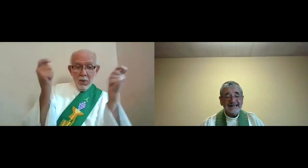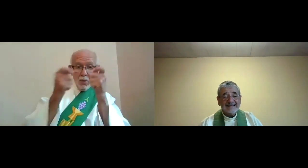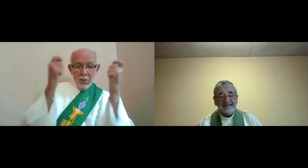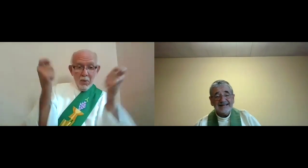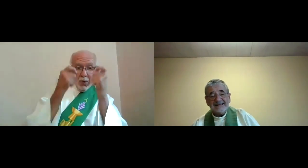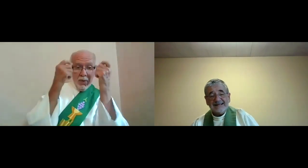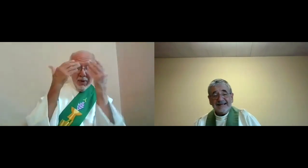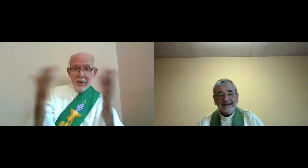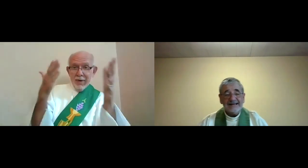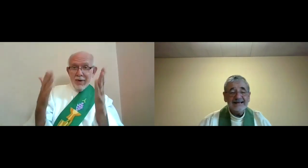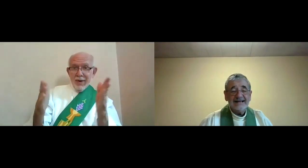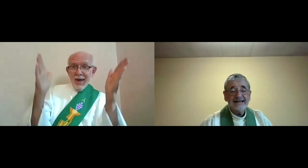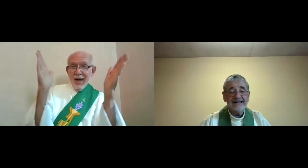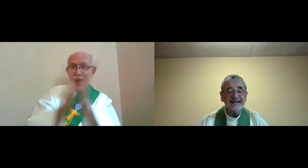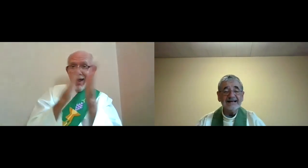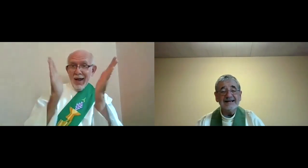Alleluia.